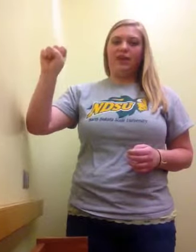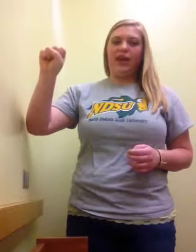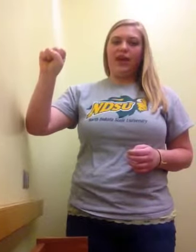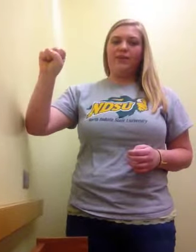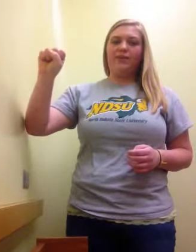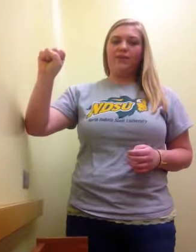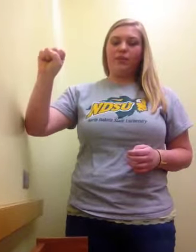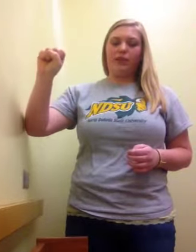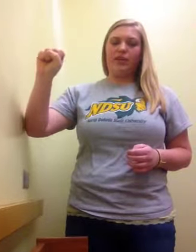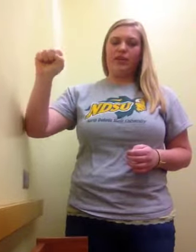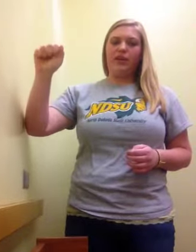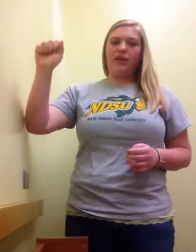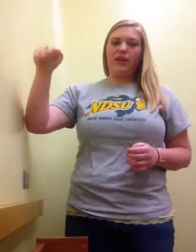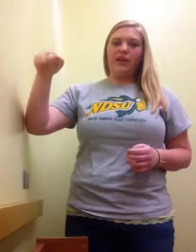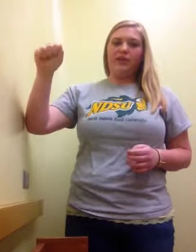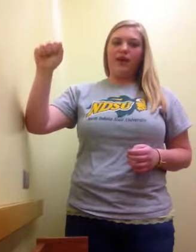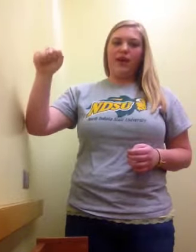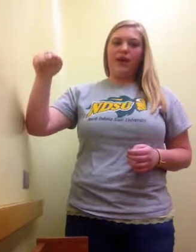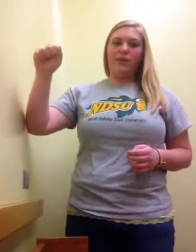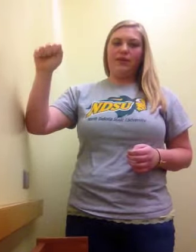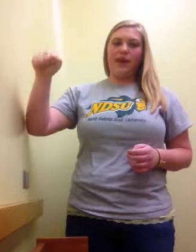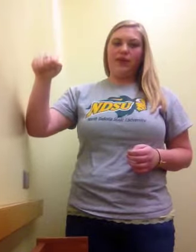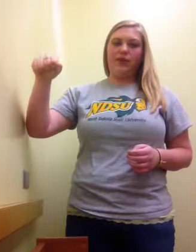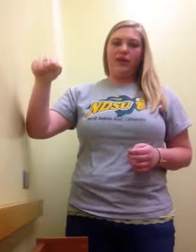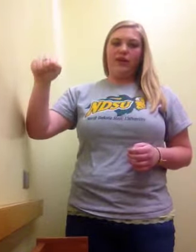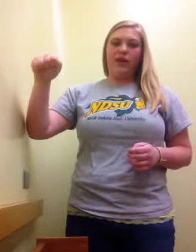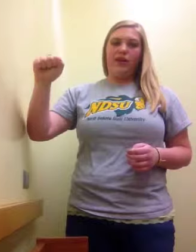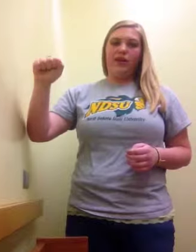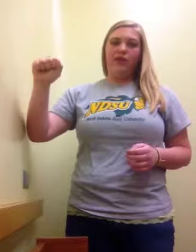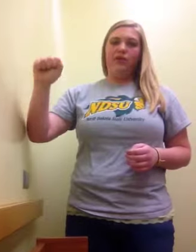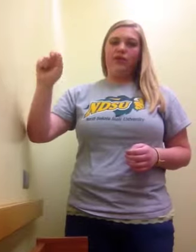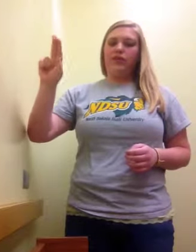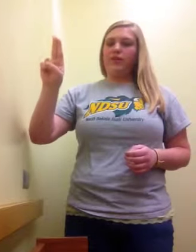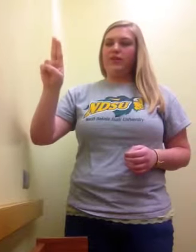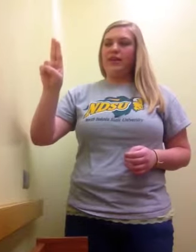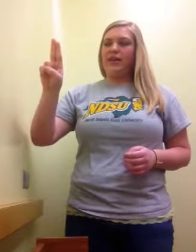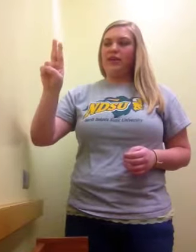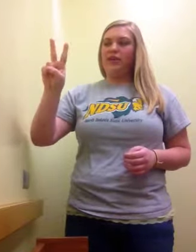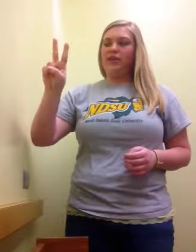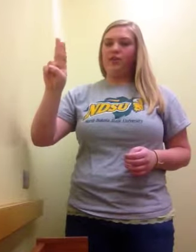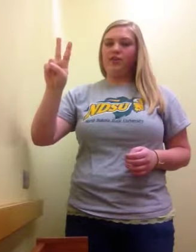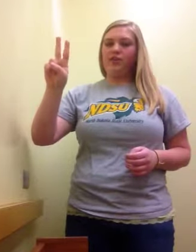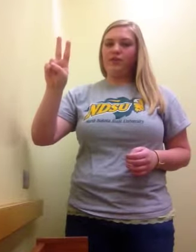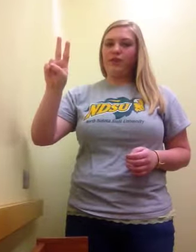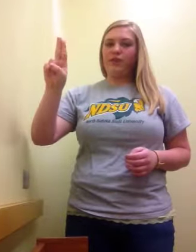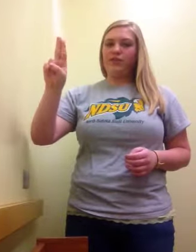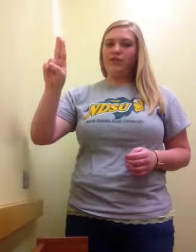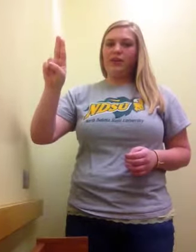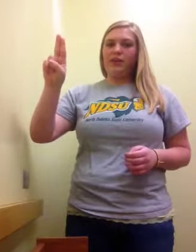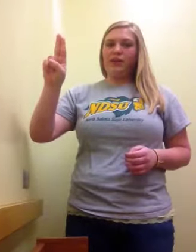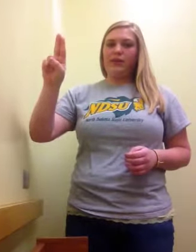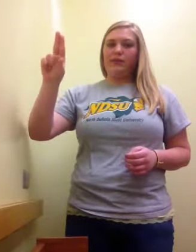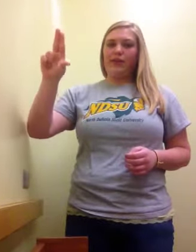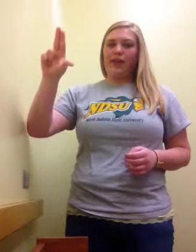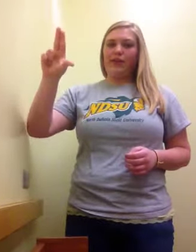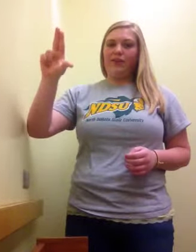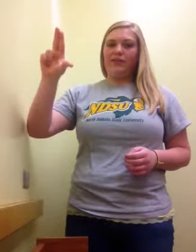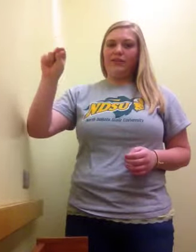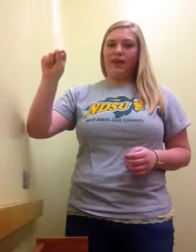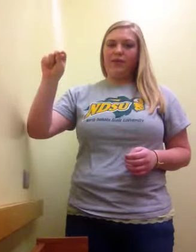the S formation and you nod it up and down. And no, you're going to take your first 2 fingers and put them together and then snap it